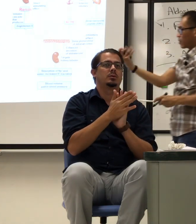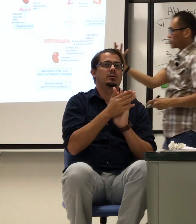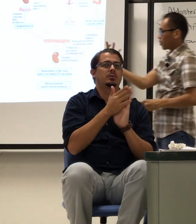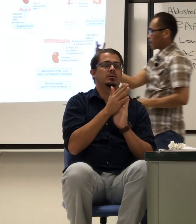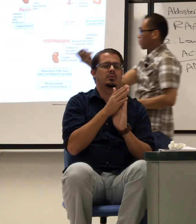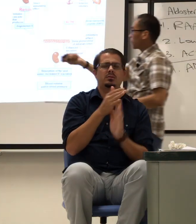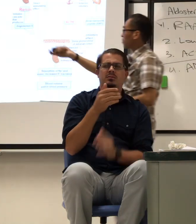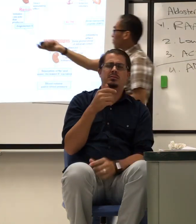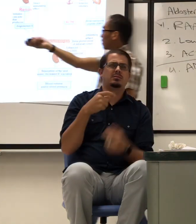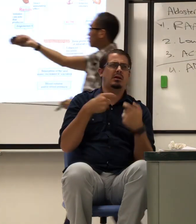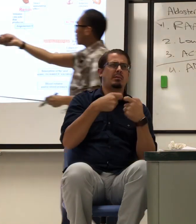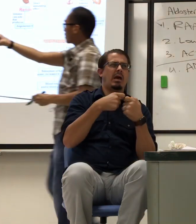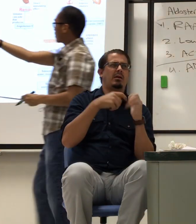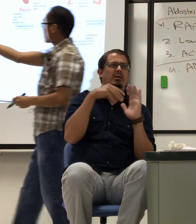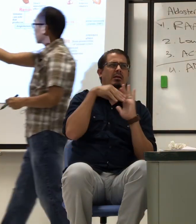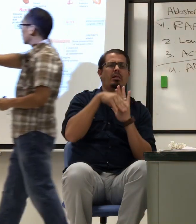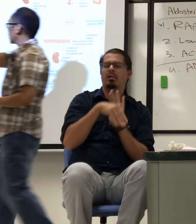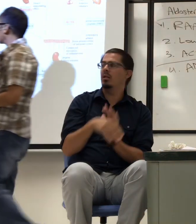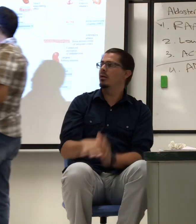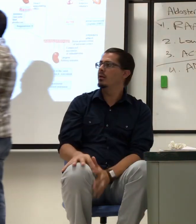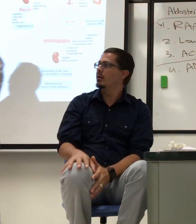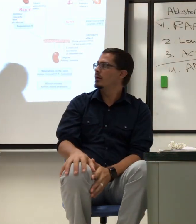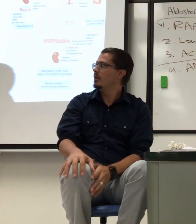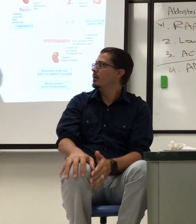my battery's wearing out in here, hold on.